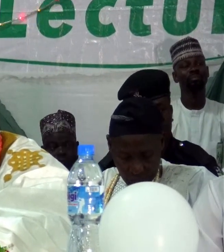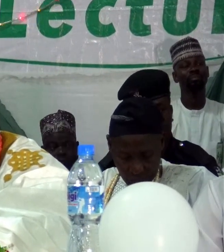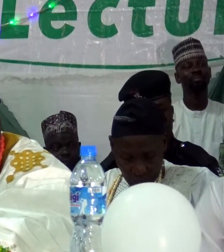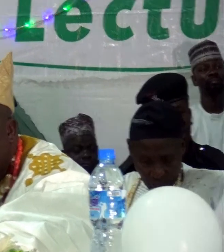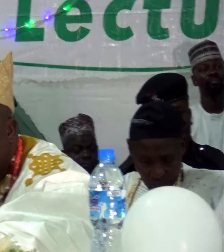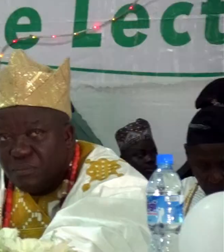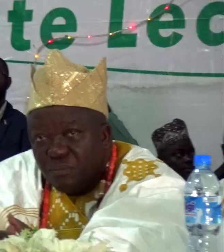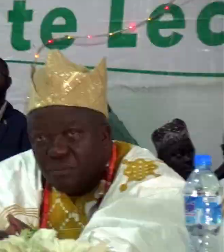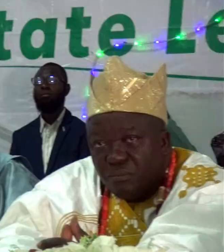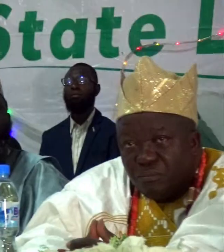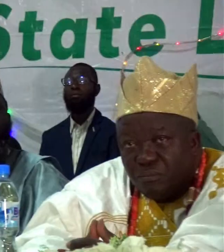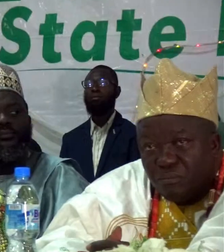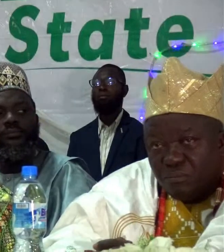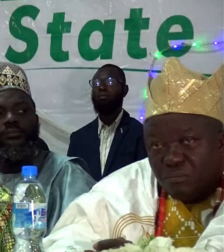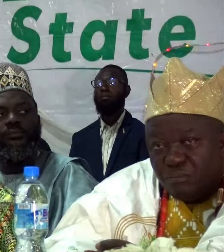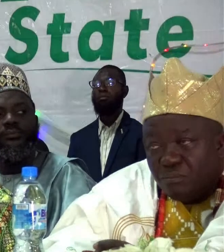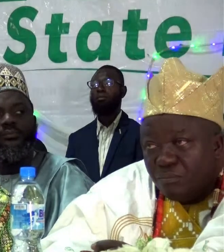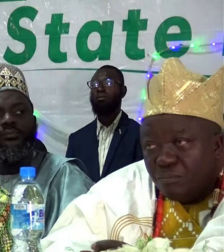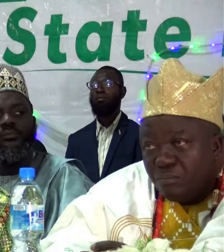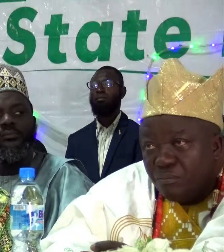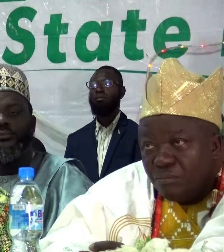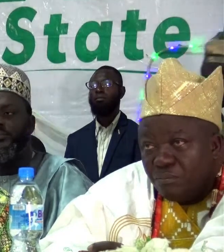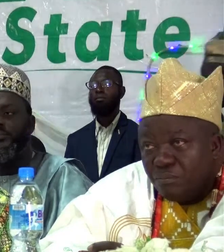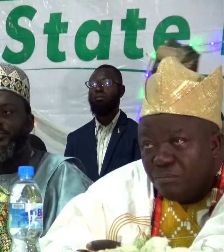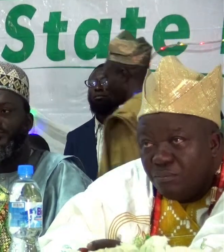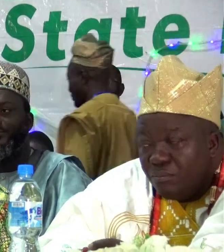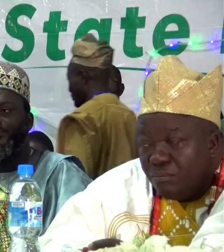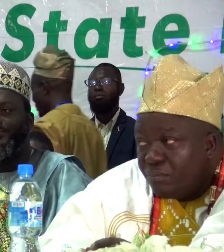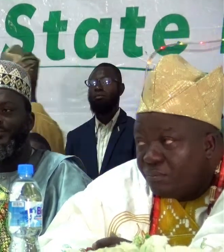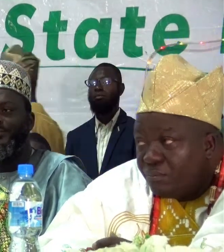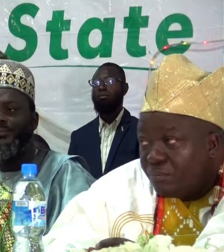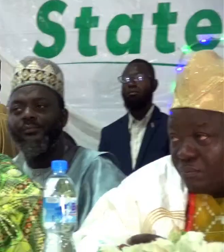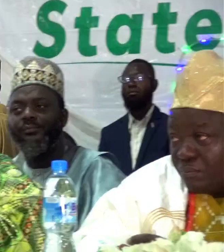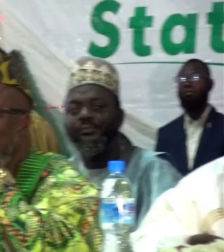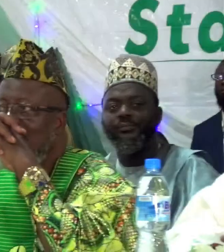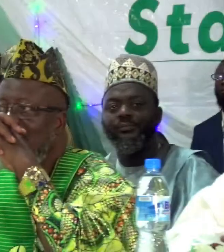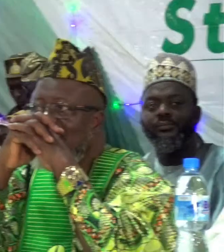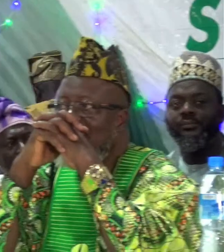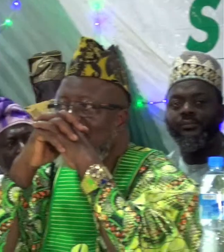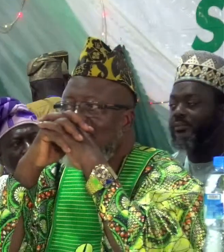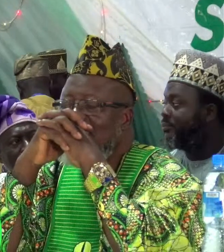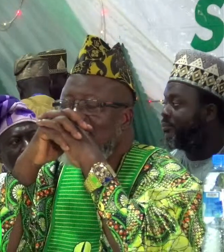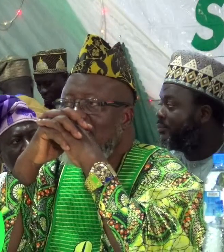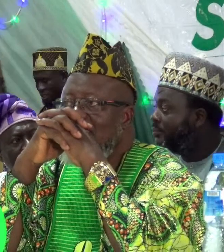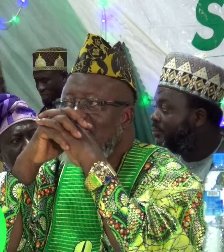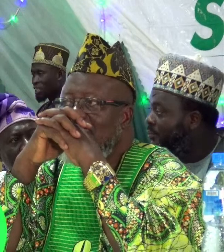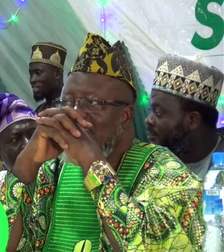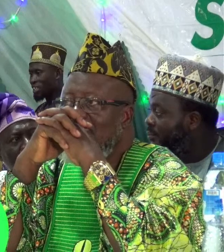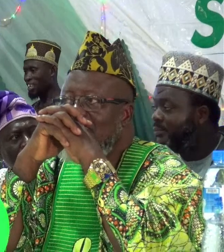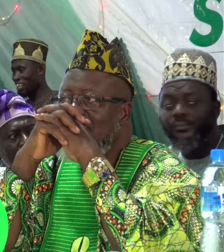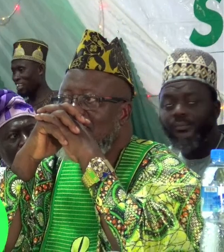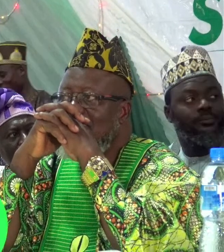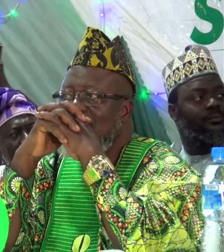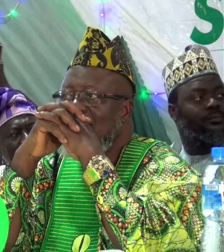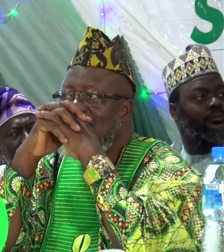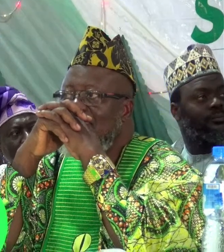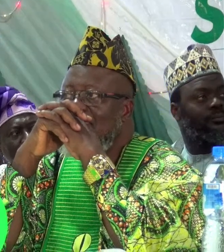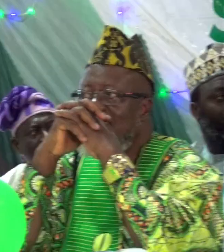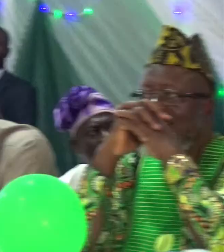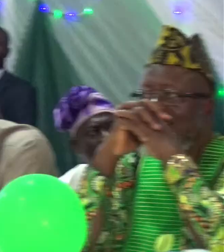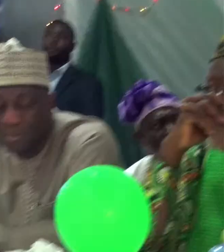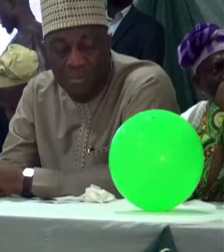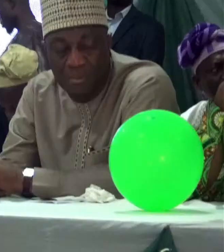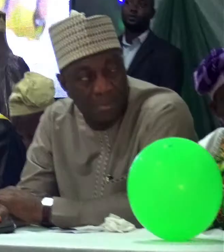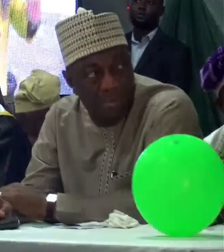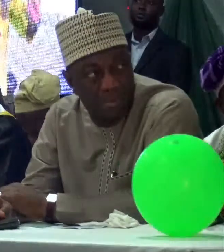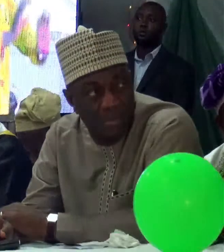are the characteristics of Islam? Islam has assigned priority of place to the moral principles in its entire system and all its activities. Kosin